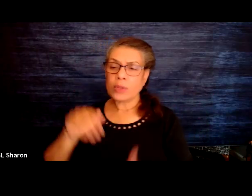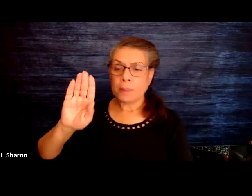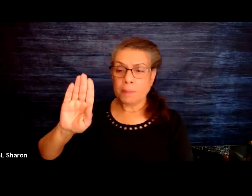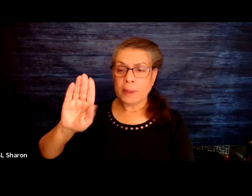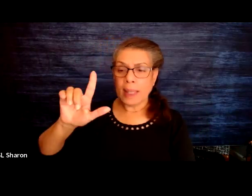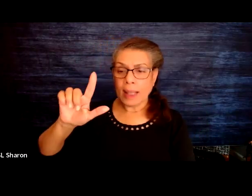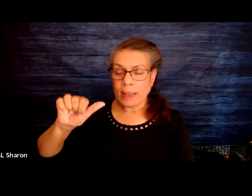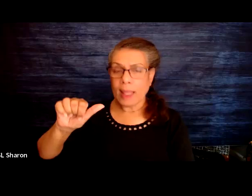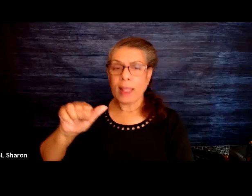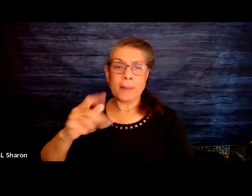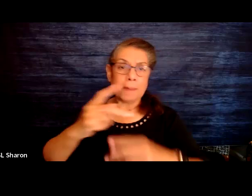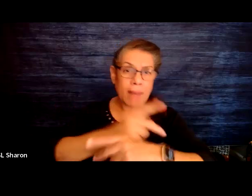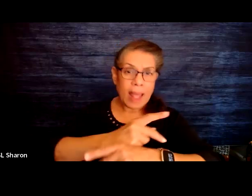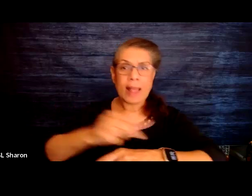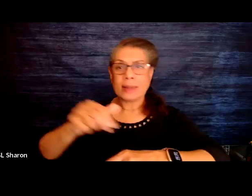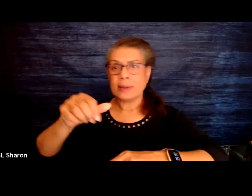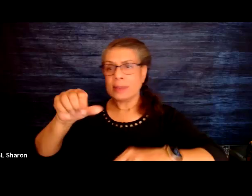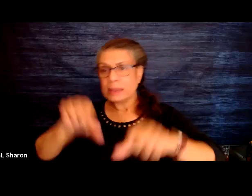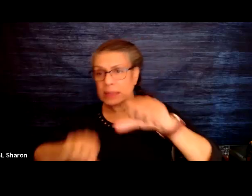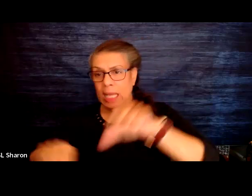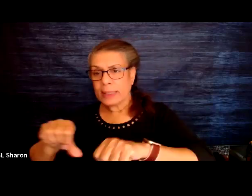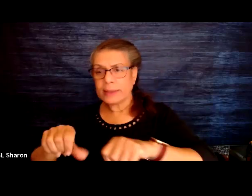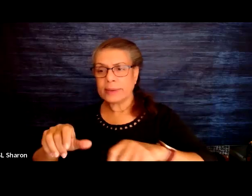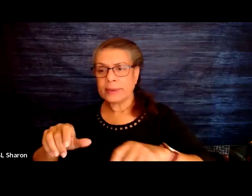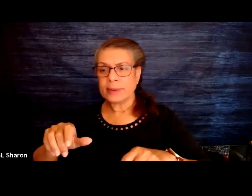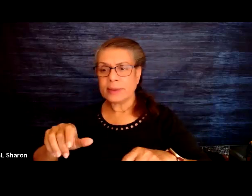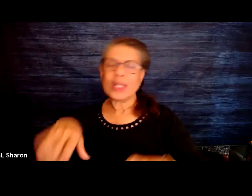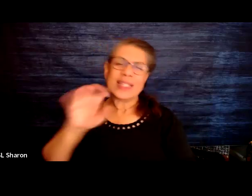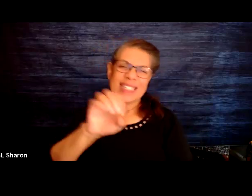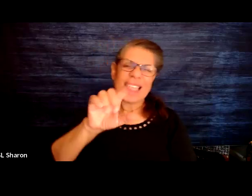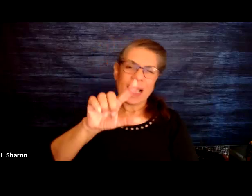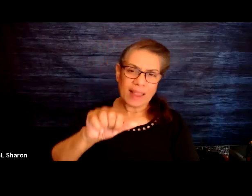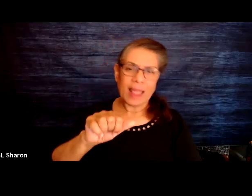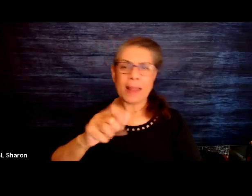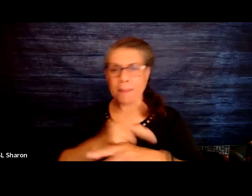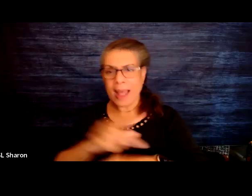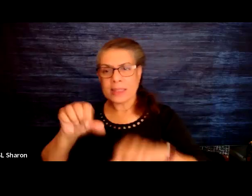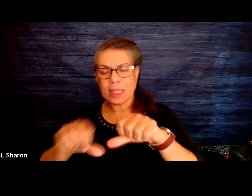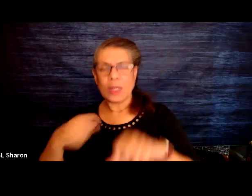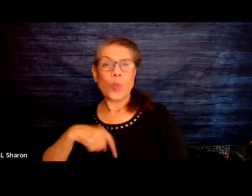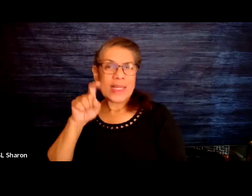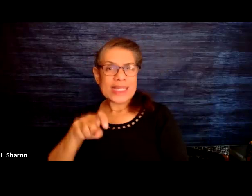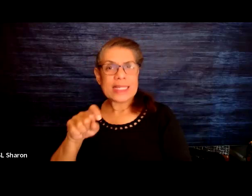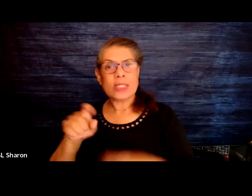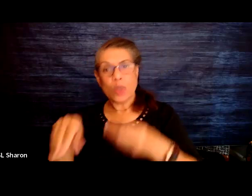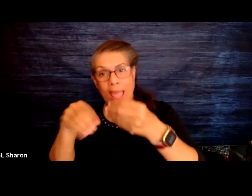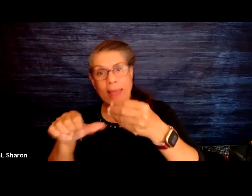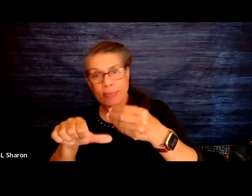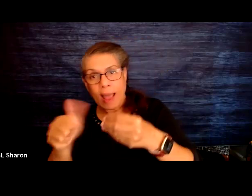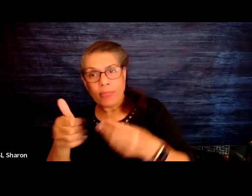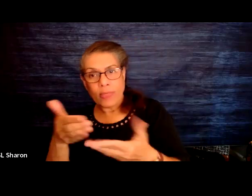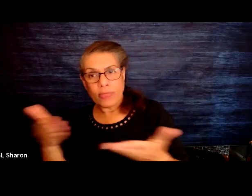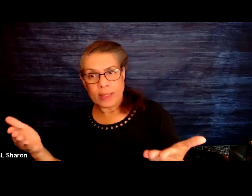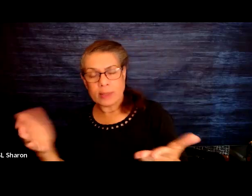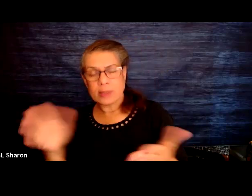math, science, whatever that we need, and we're still working towards getting all of those other things in. But at the